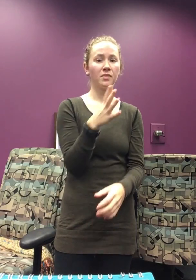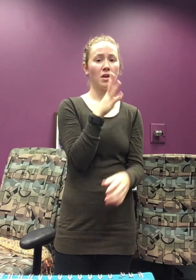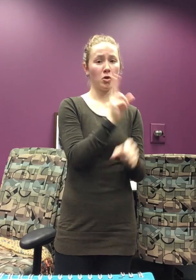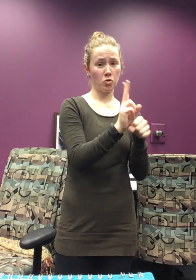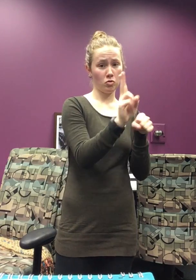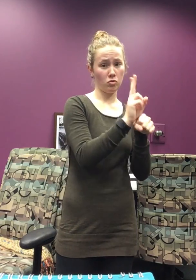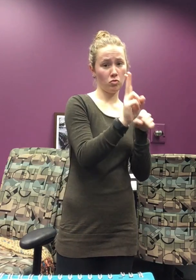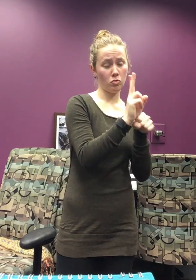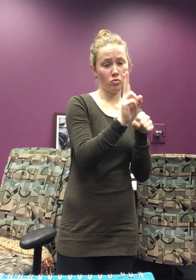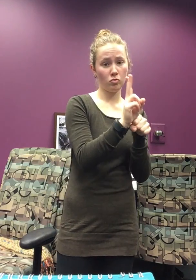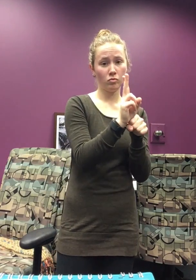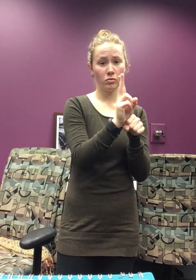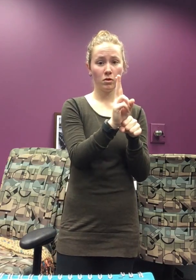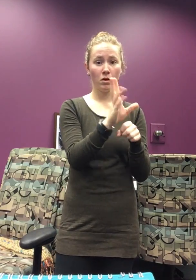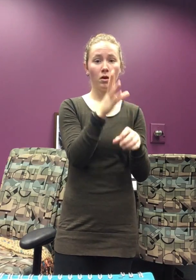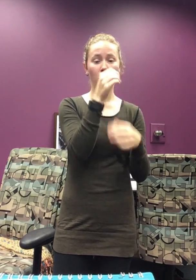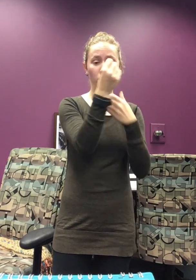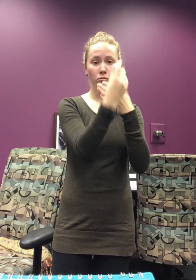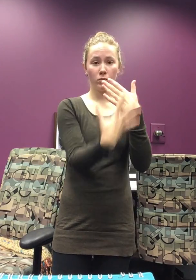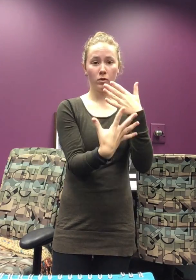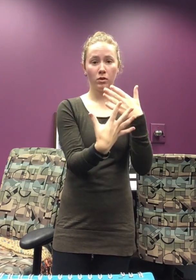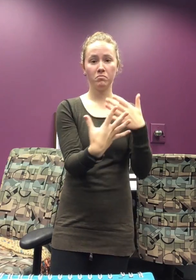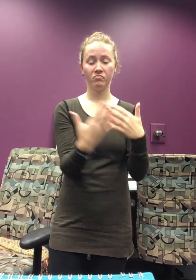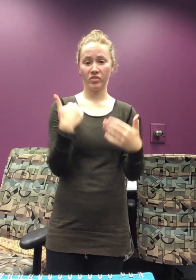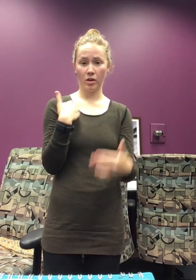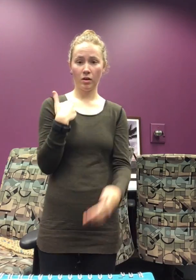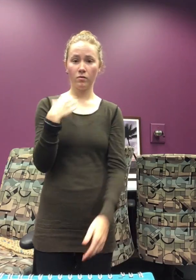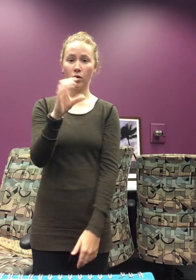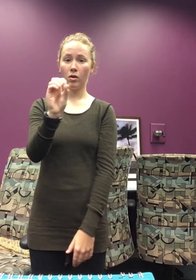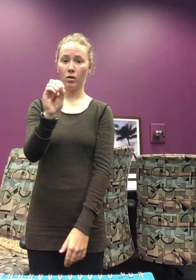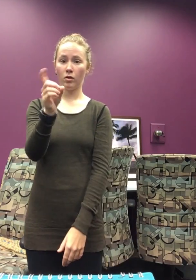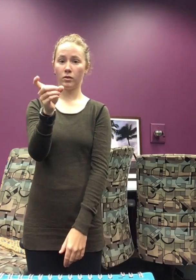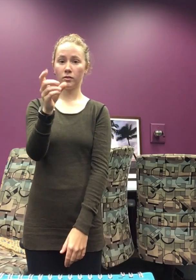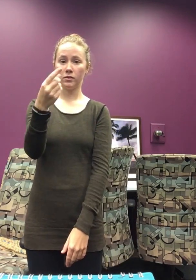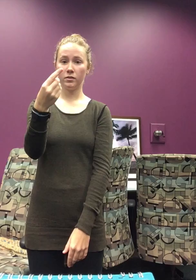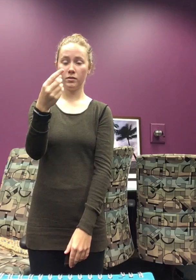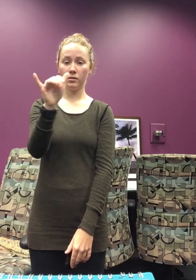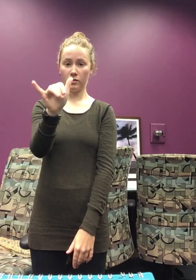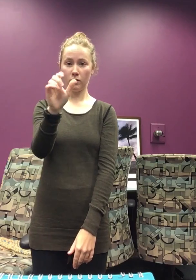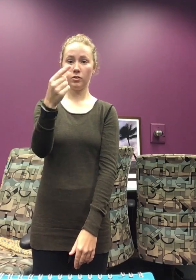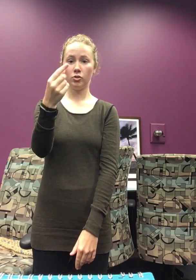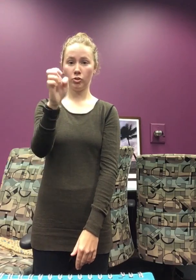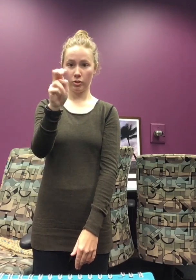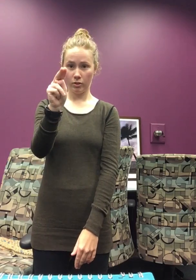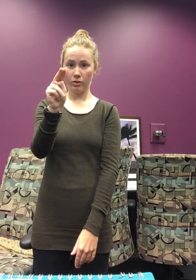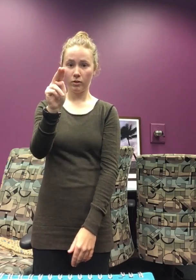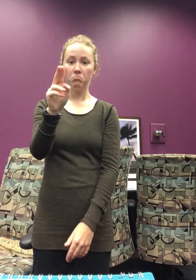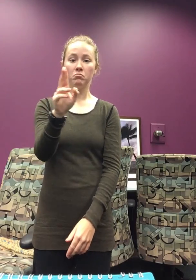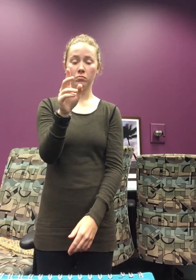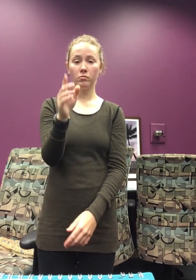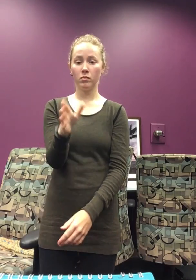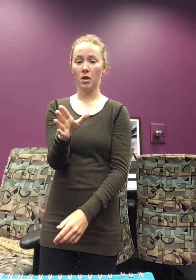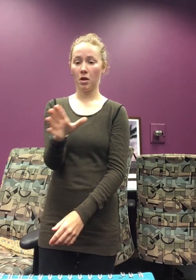in it isn't mixed with the blood that has carbon dioxide in it. So they keep the blood